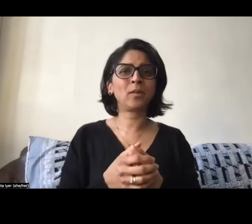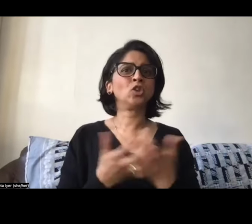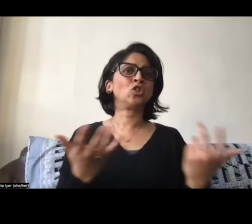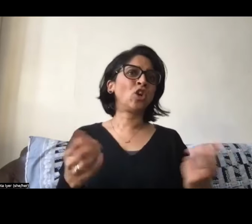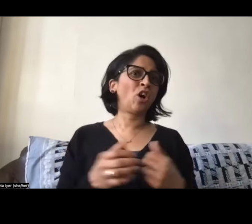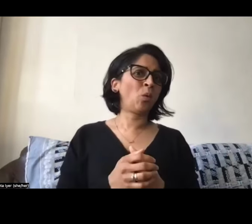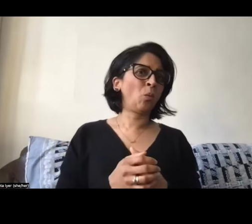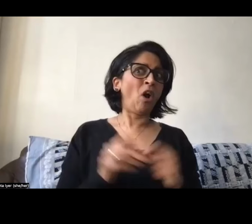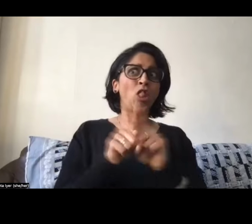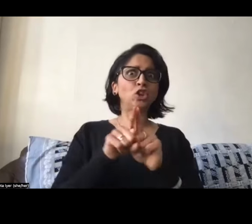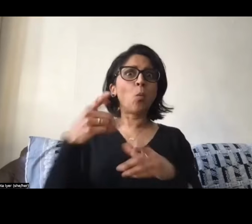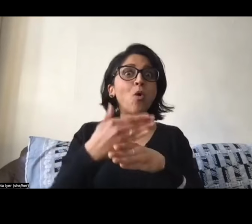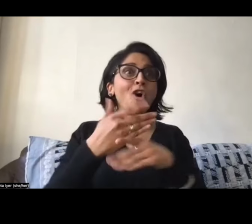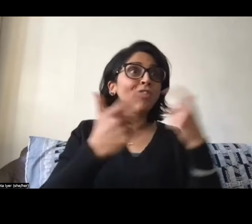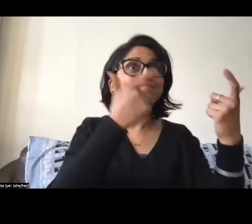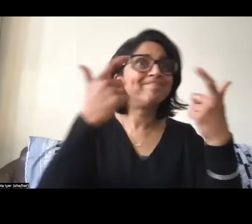not the same.